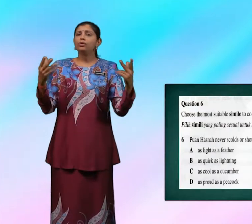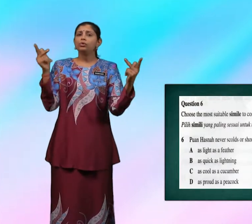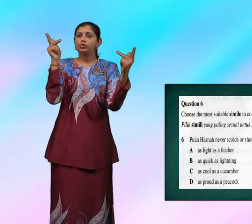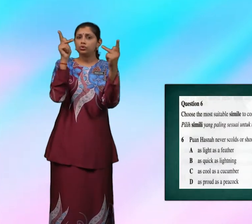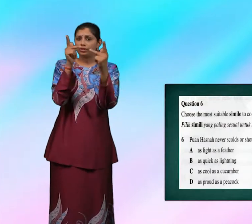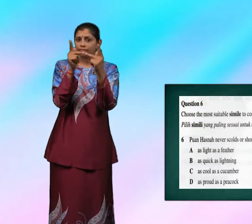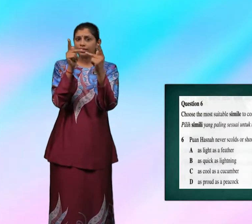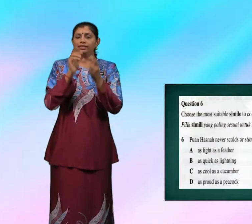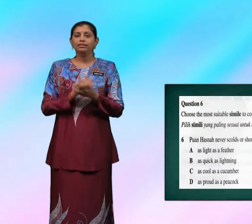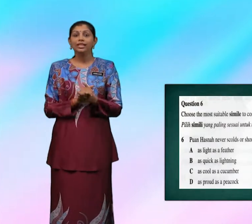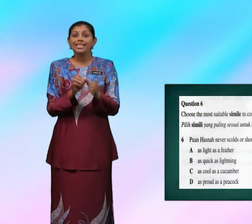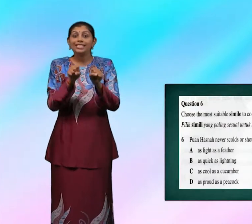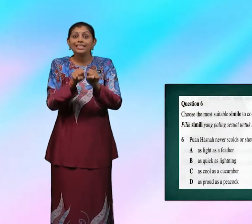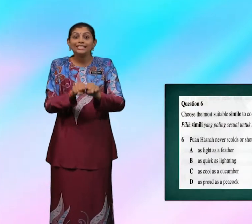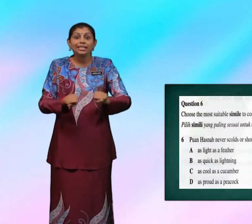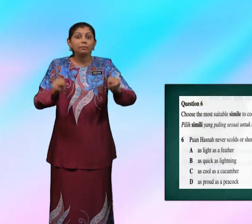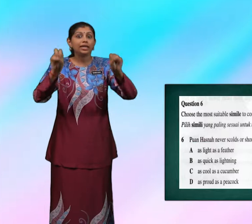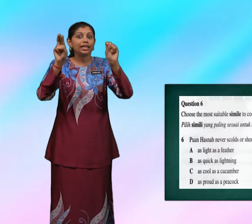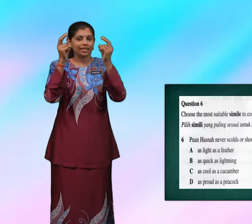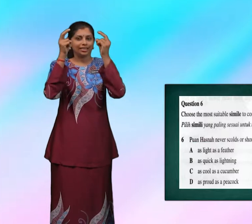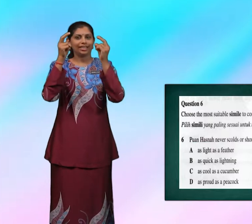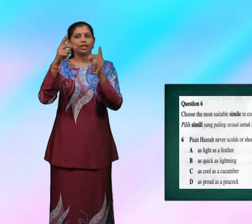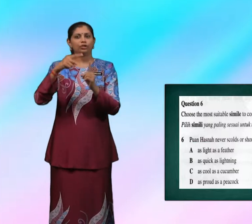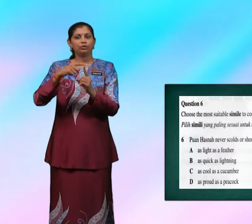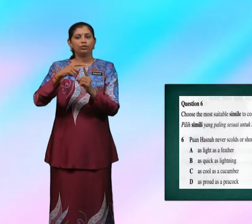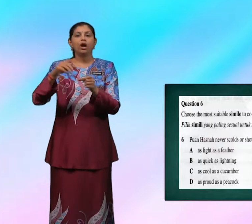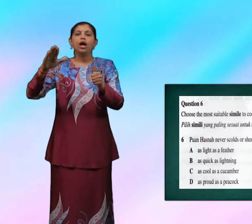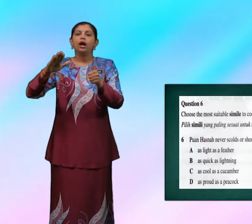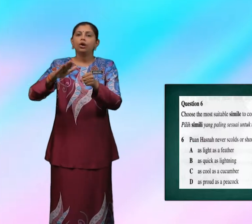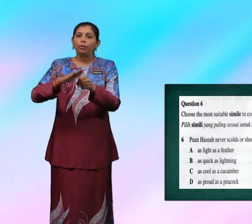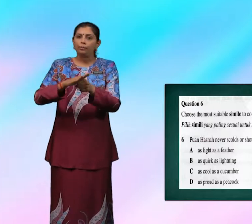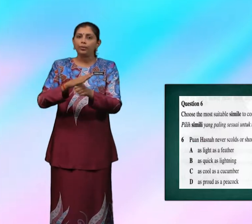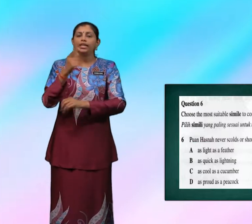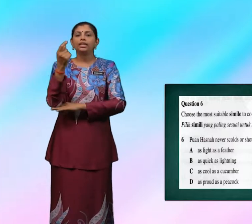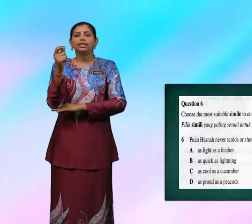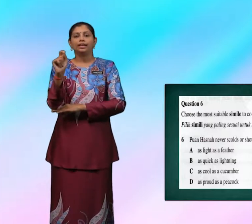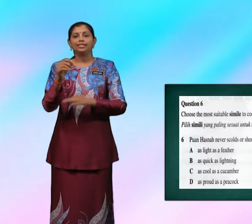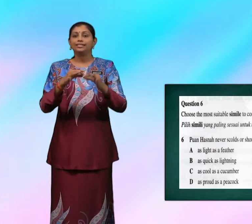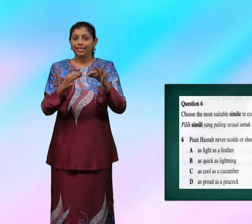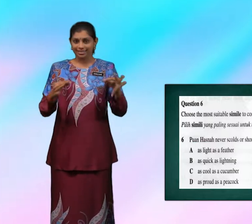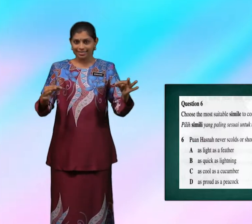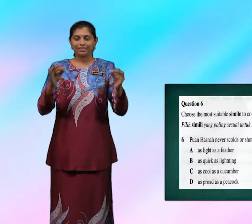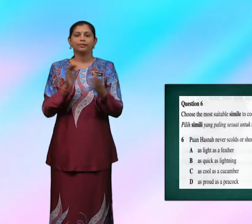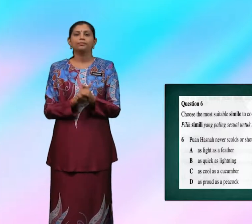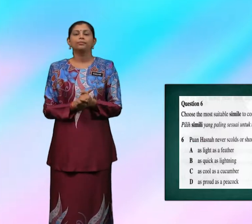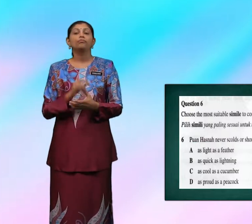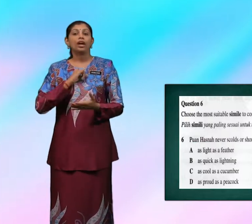most suitable simile to complete the sentence. I